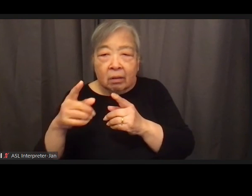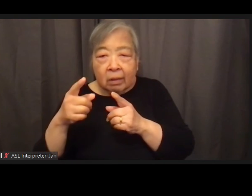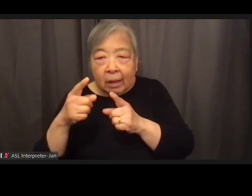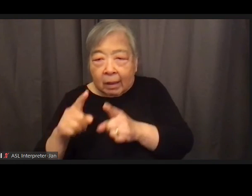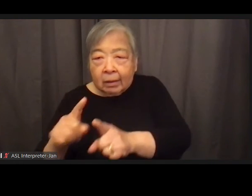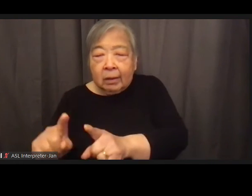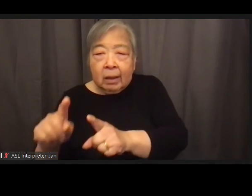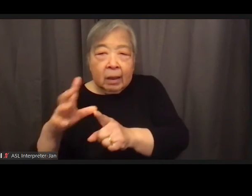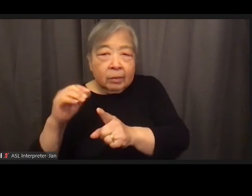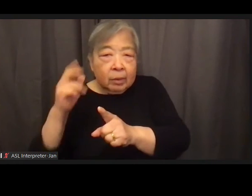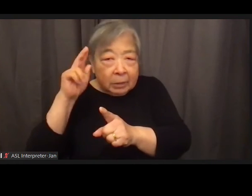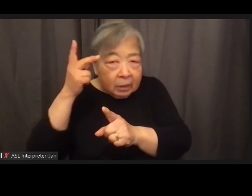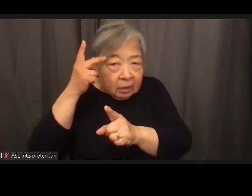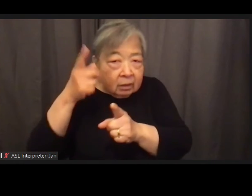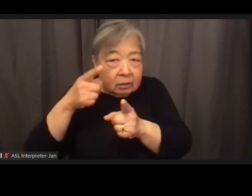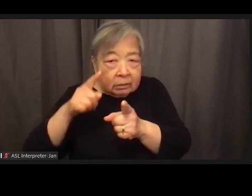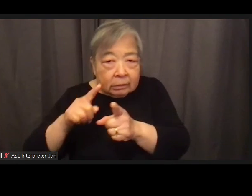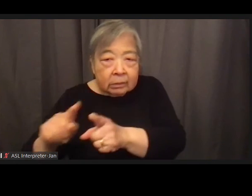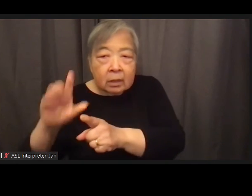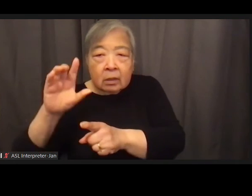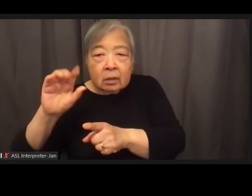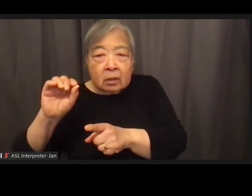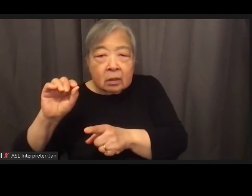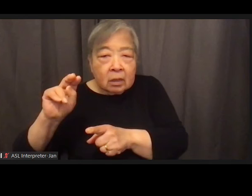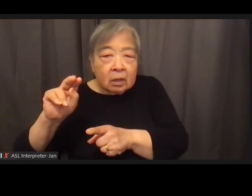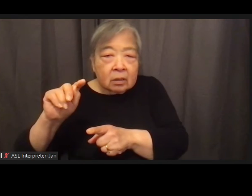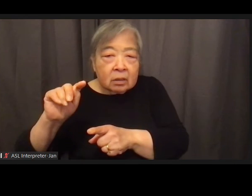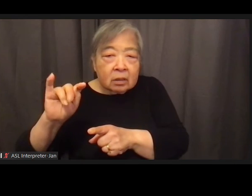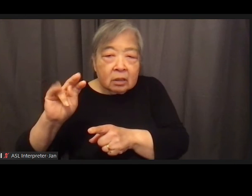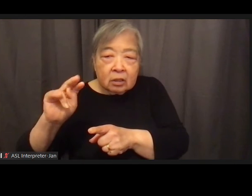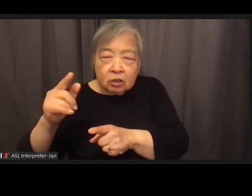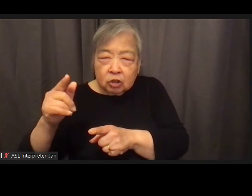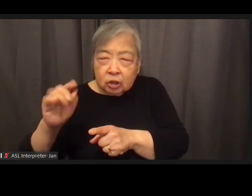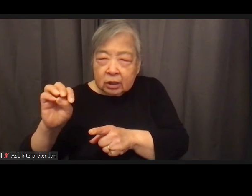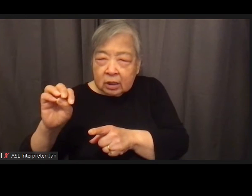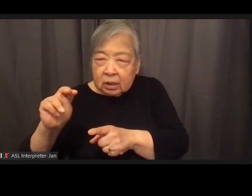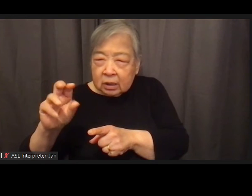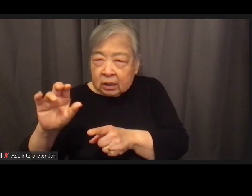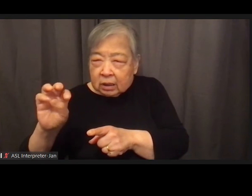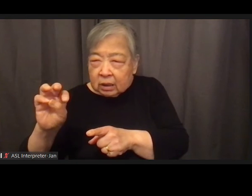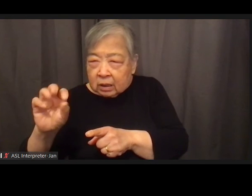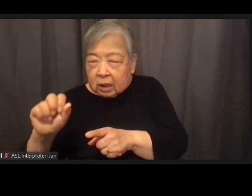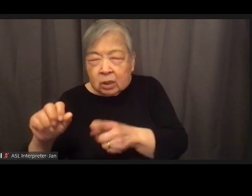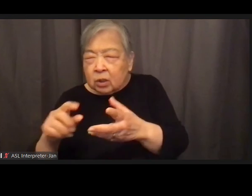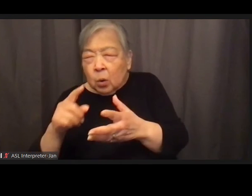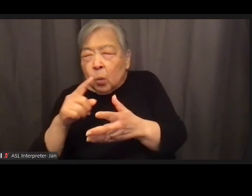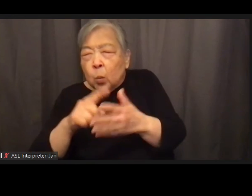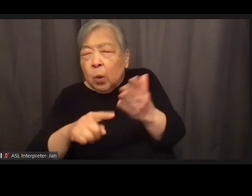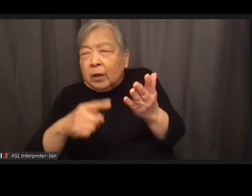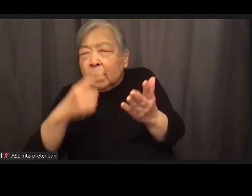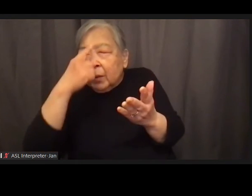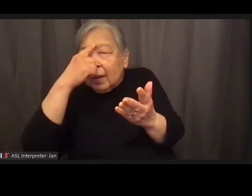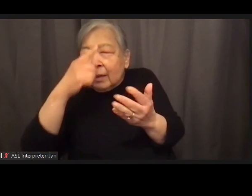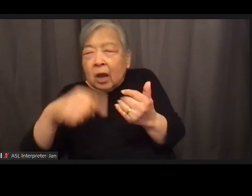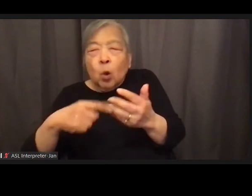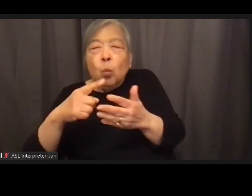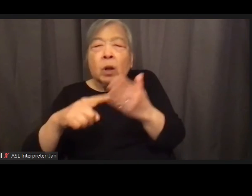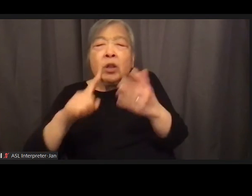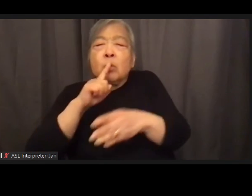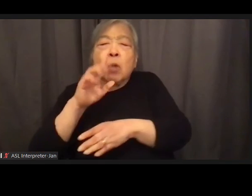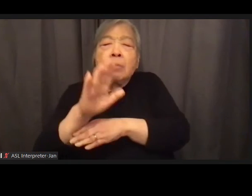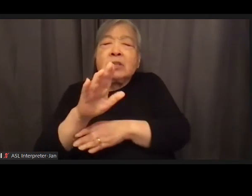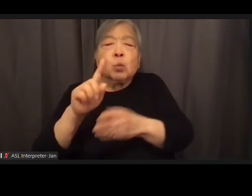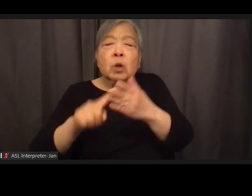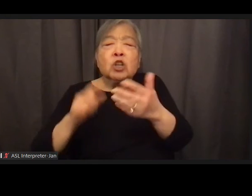I'm wondering, what are your thoughts in terms of filmmaking today? What do you see as the sort of promise or the challenges for ethnographic